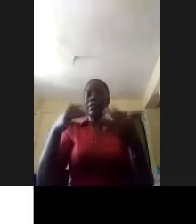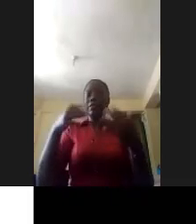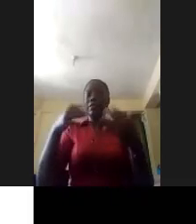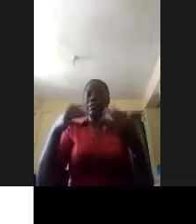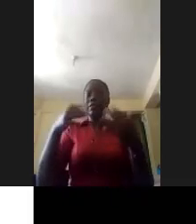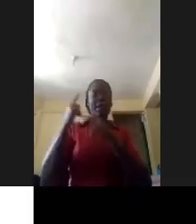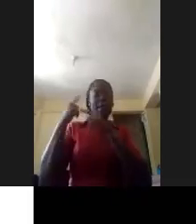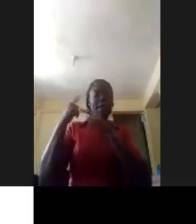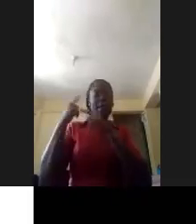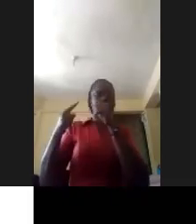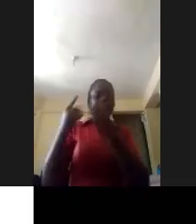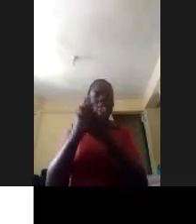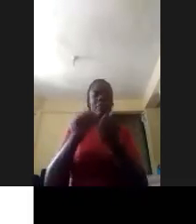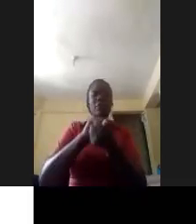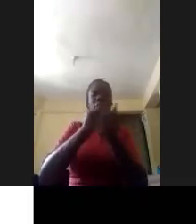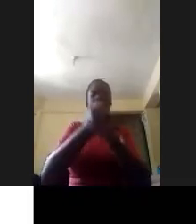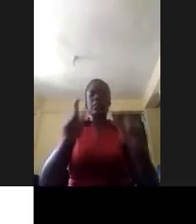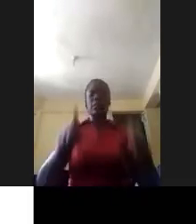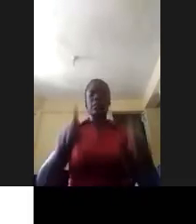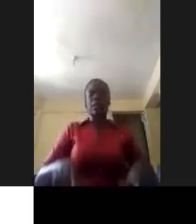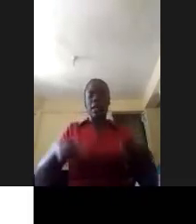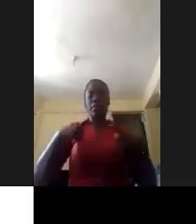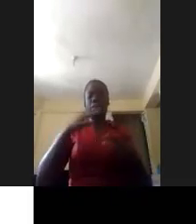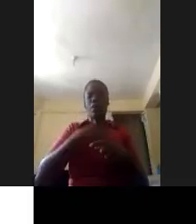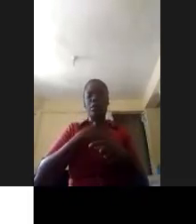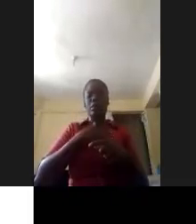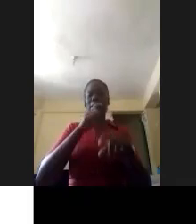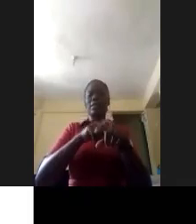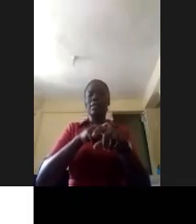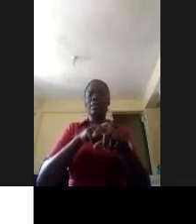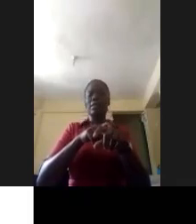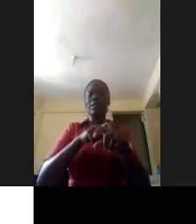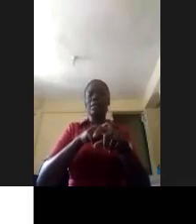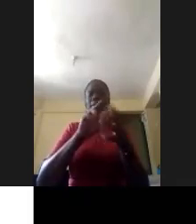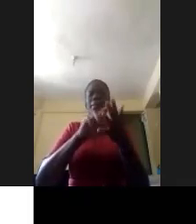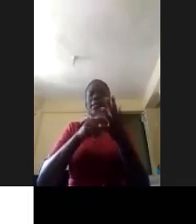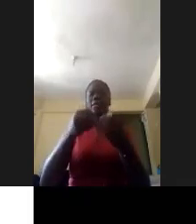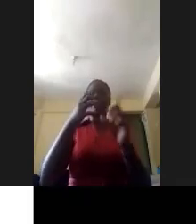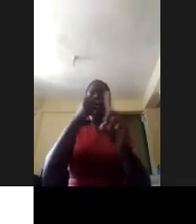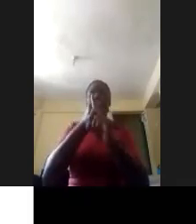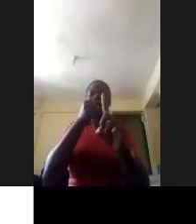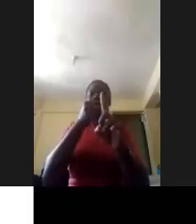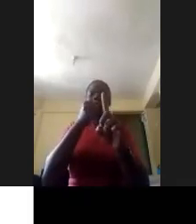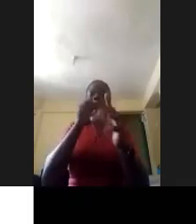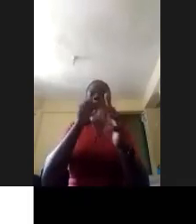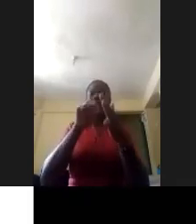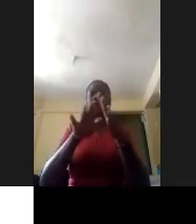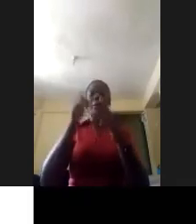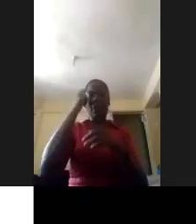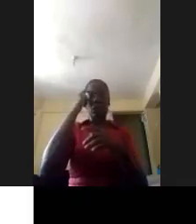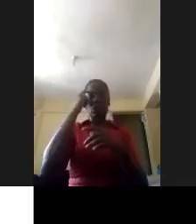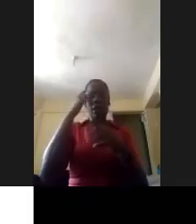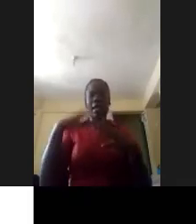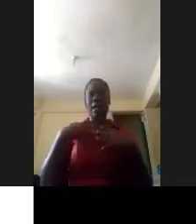experiencing so many changes in our life, the chances are that it impacts the mental health in some way. And I would want